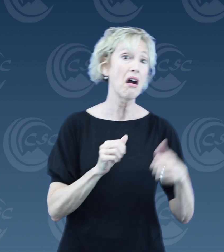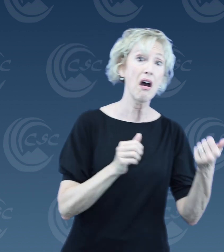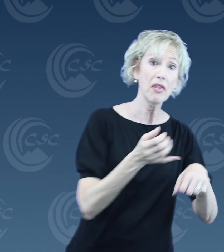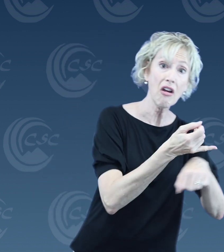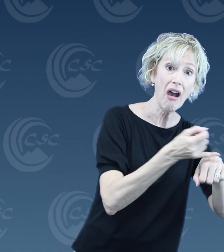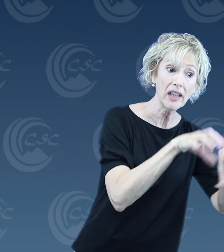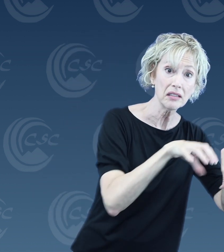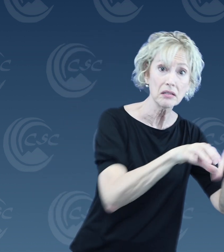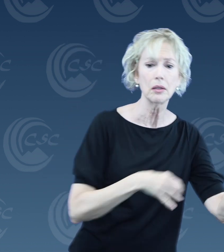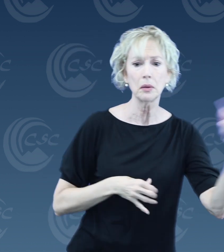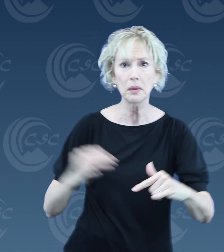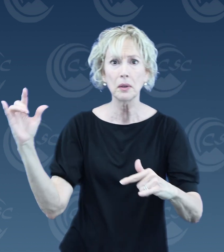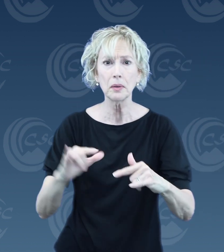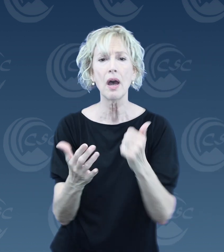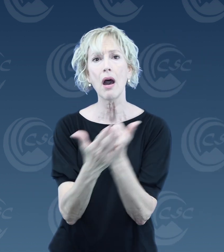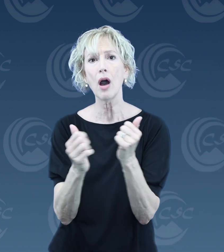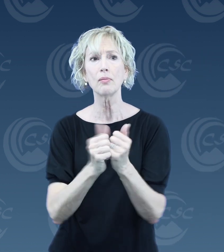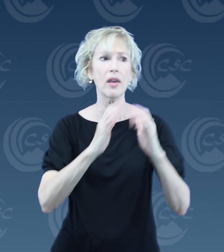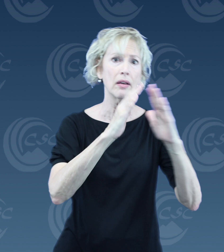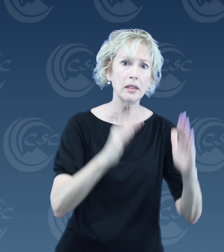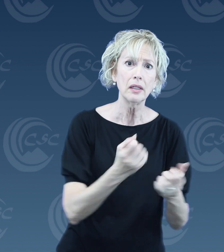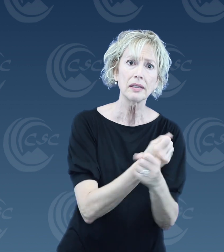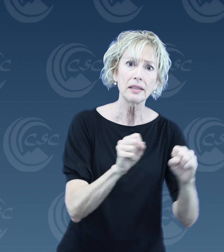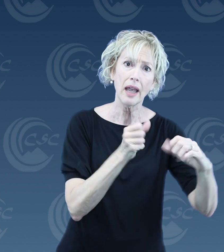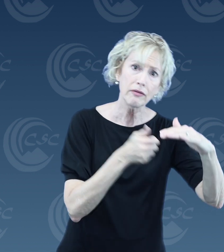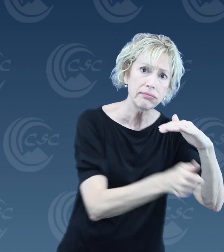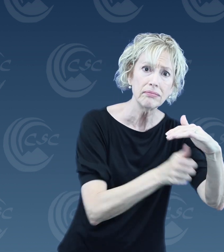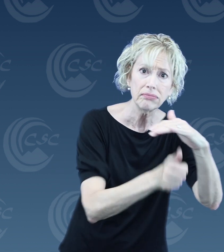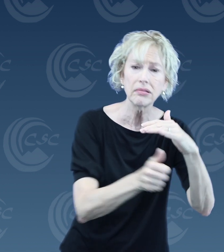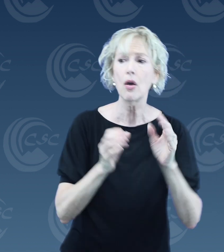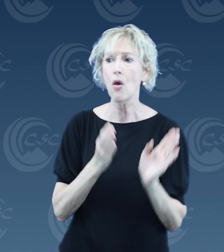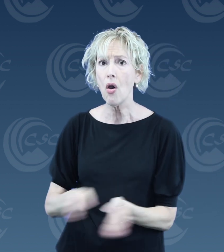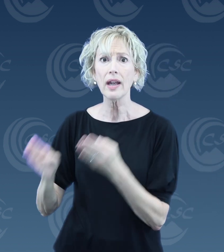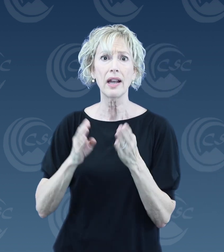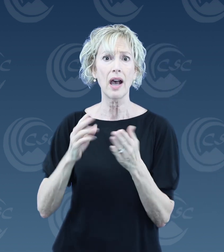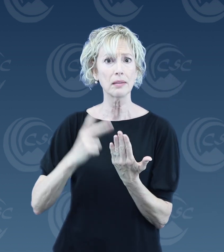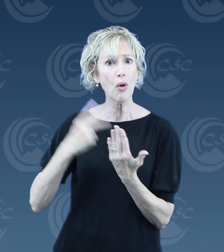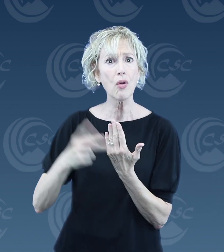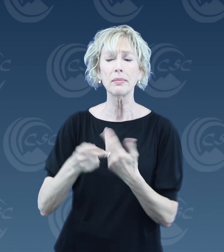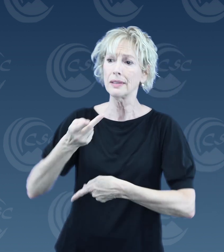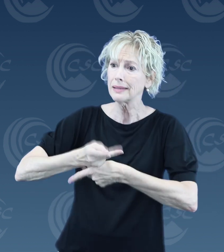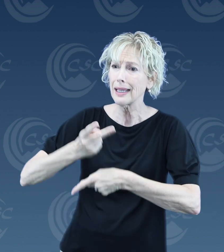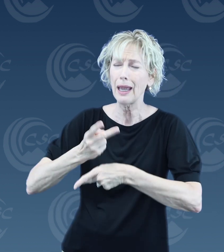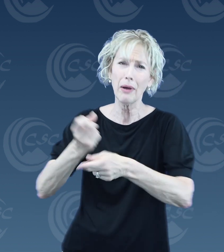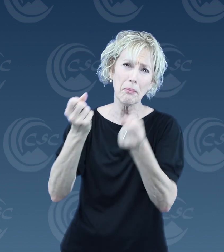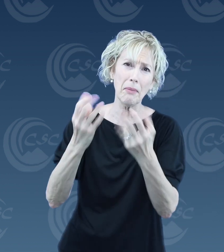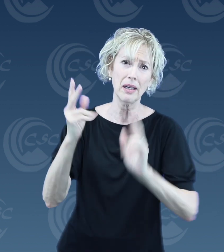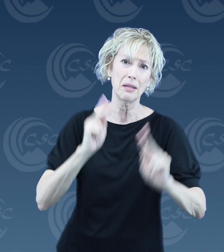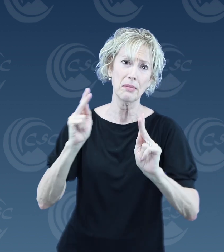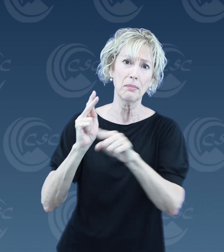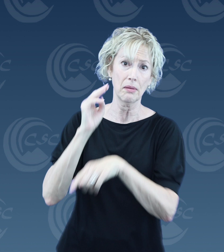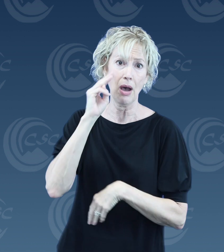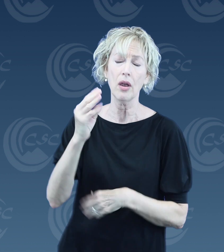over the state. They've helped us with shelters. They've helped us organize a lot of our programs, and they're caring for thousands of individuals on